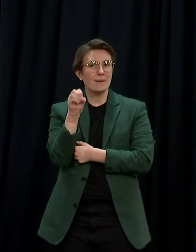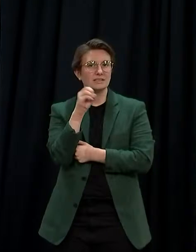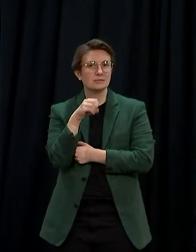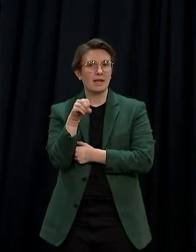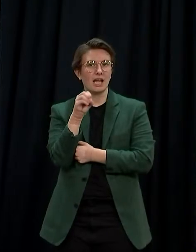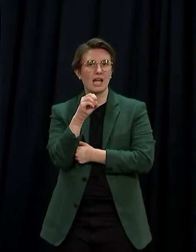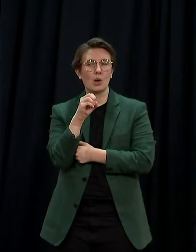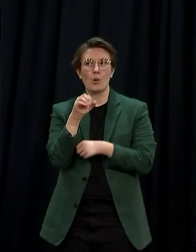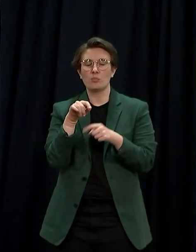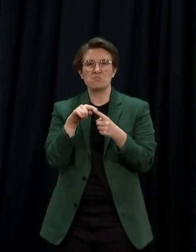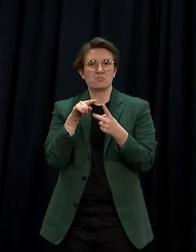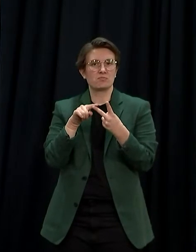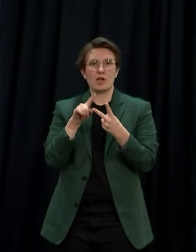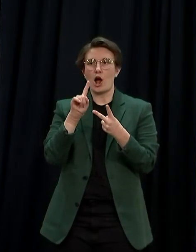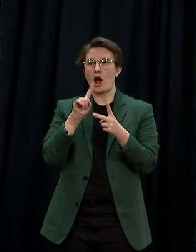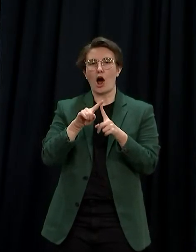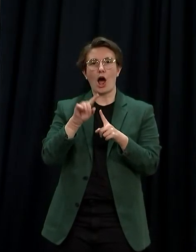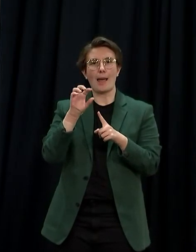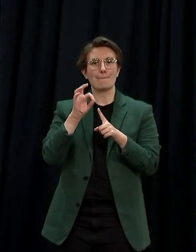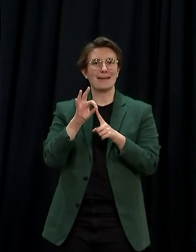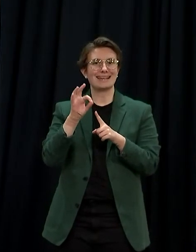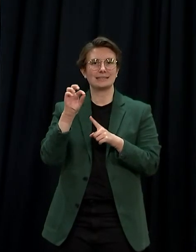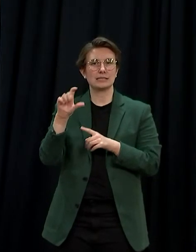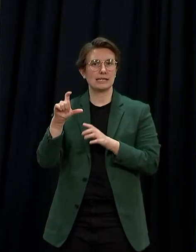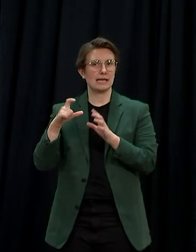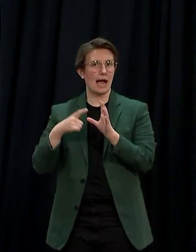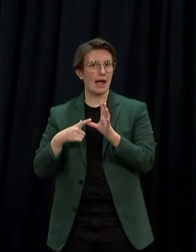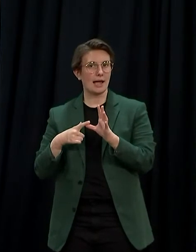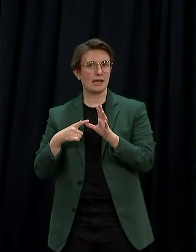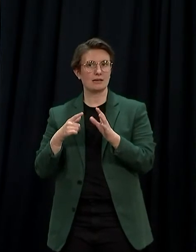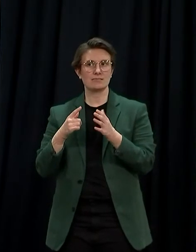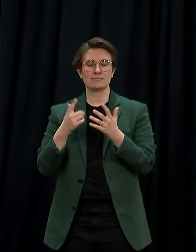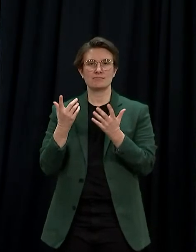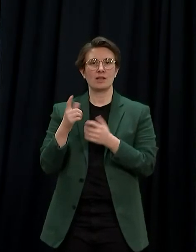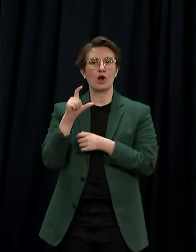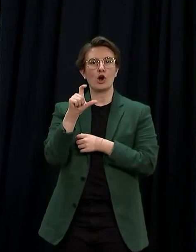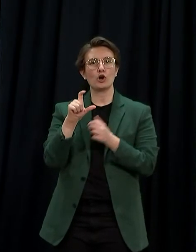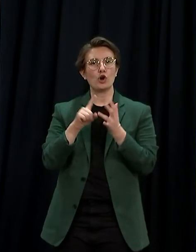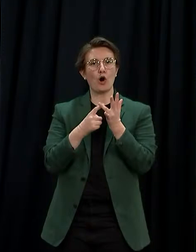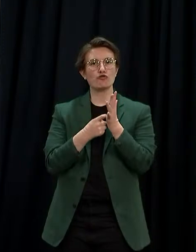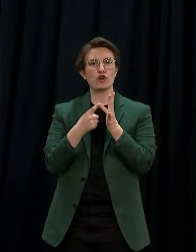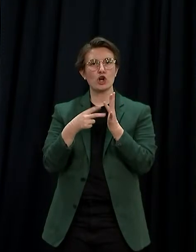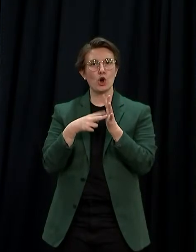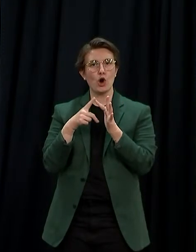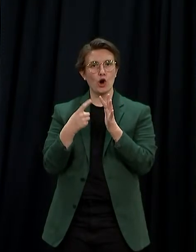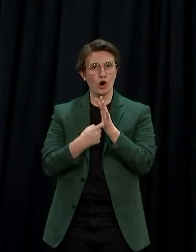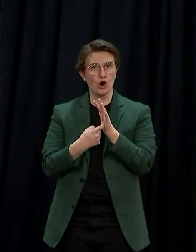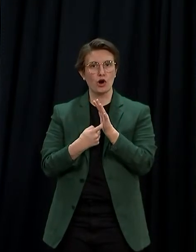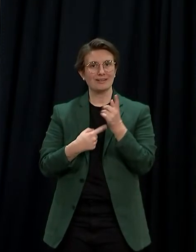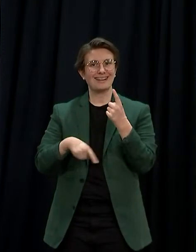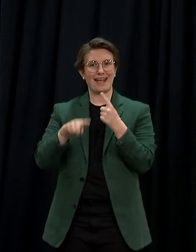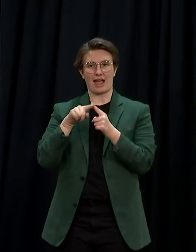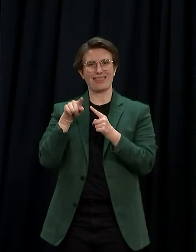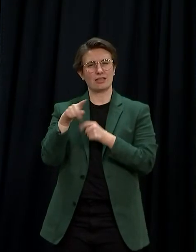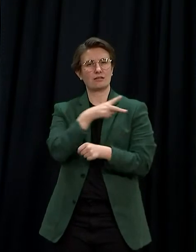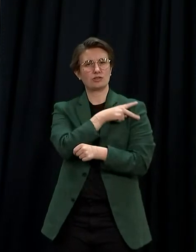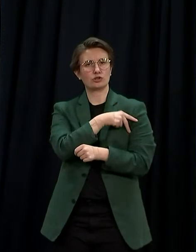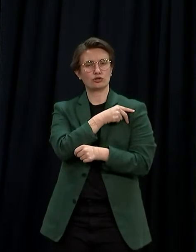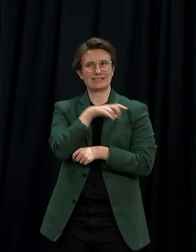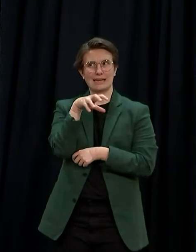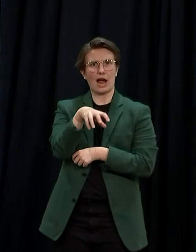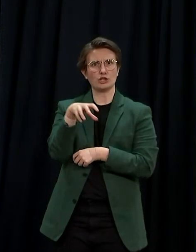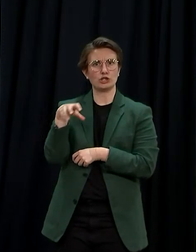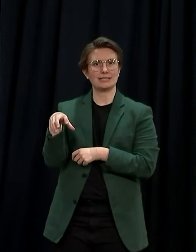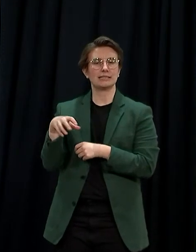corrections, the IPCA, the coroners, and the IGIS with the security agencies. But are the elements